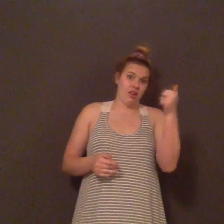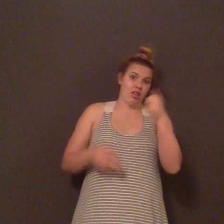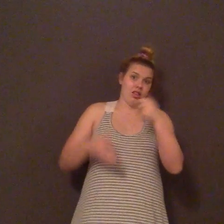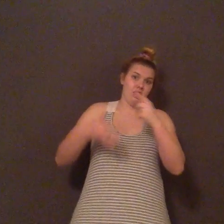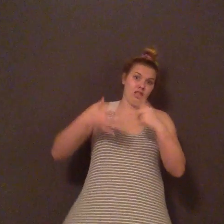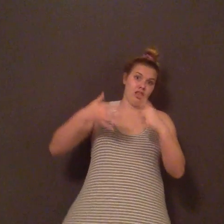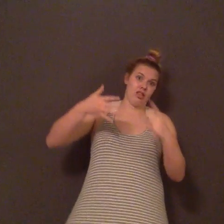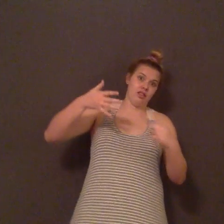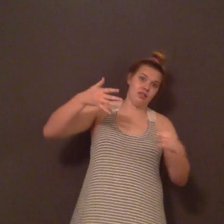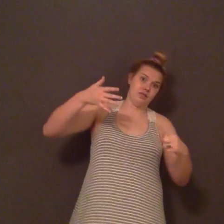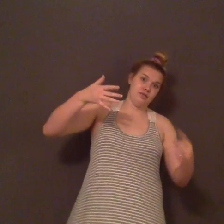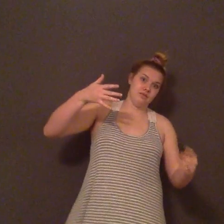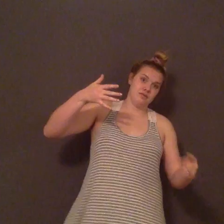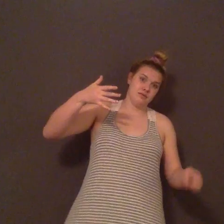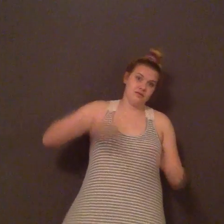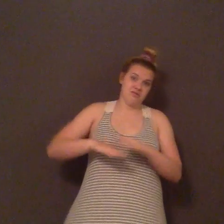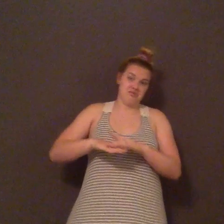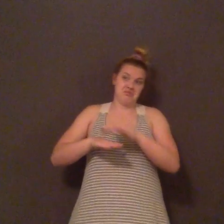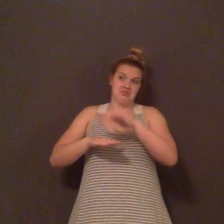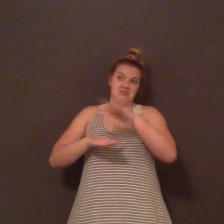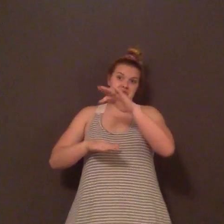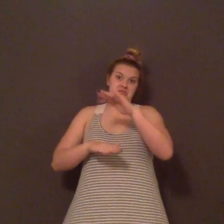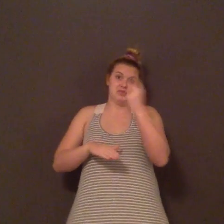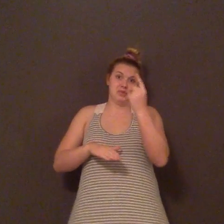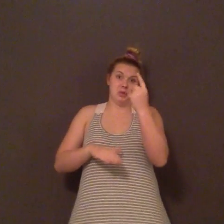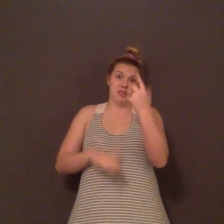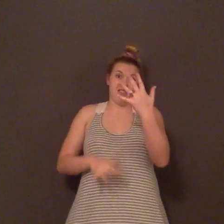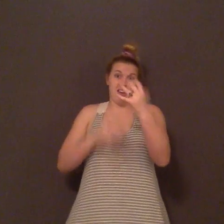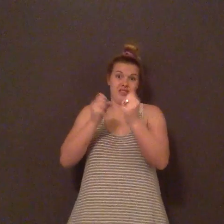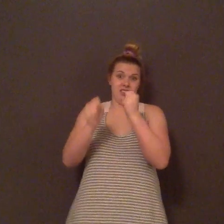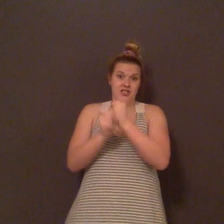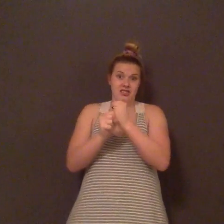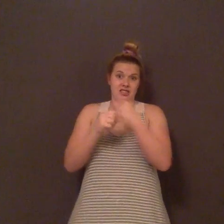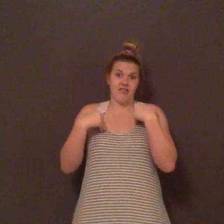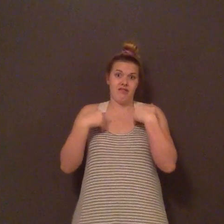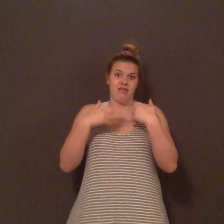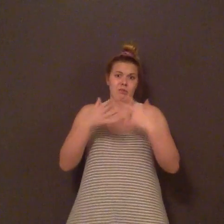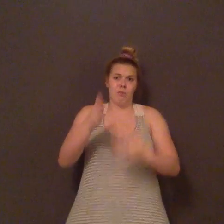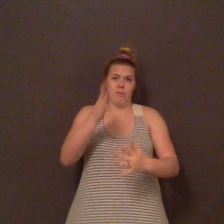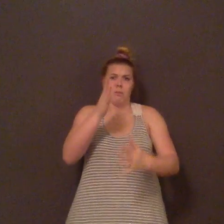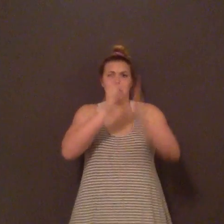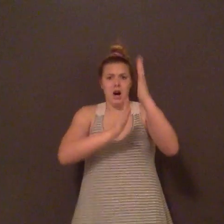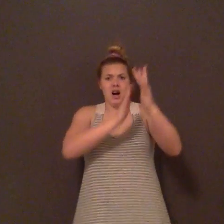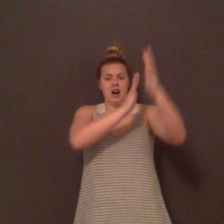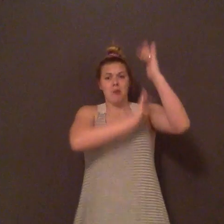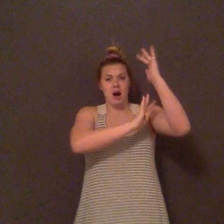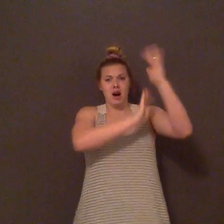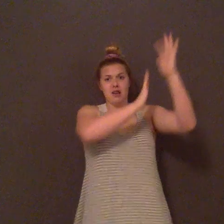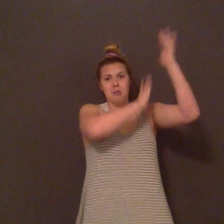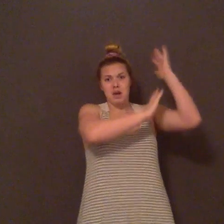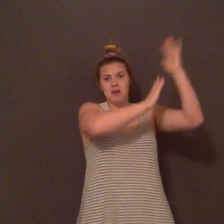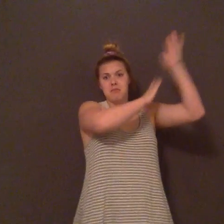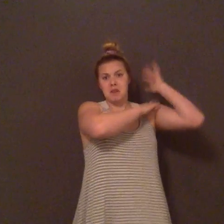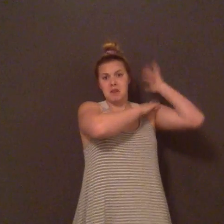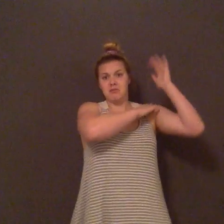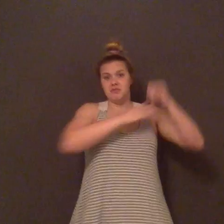right. This is only about 5 years' worth. We'll start with these. Well, how many years are we going to do? Well, the paper's been in existence for over